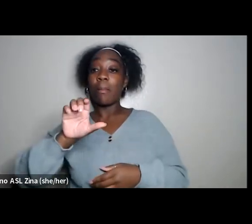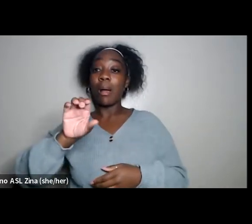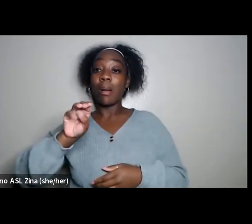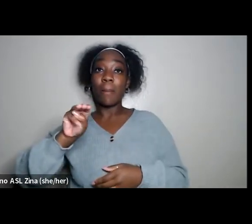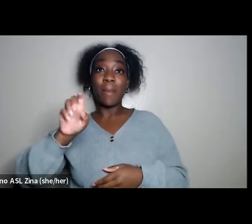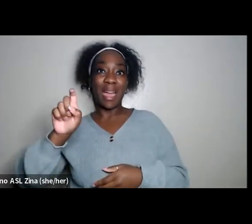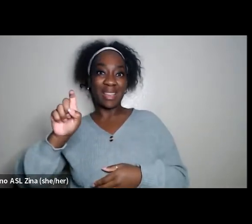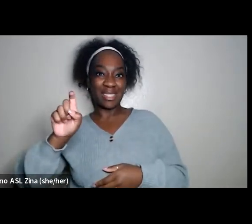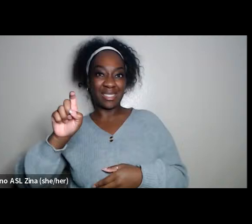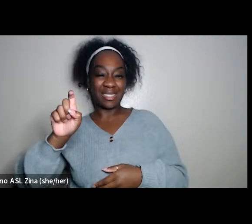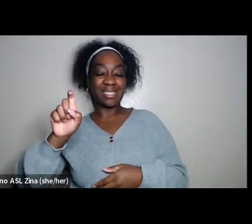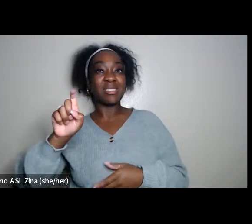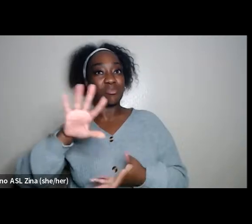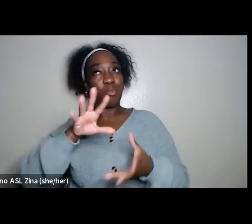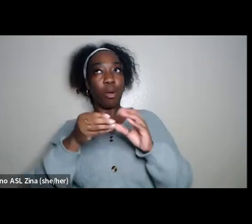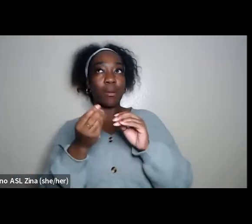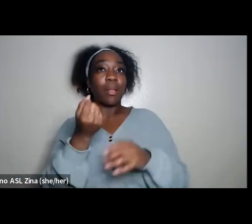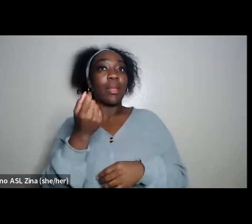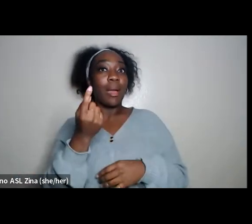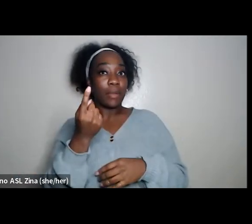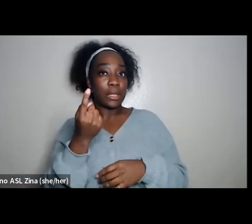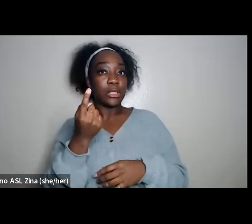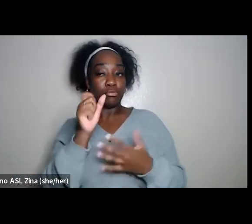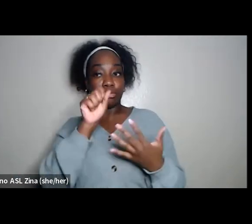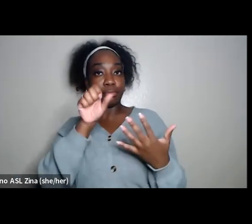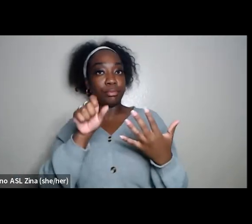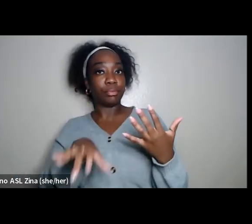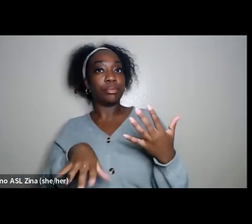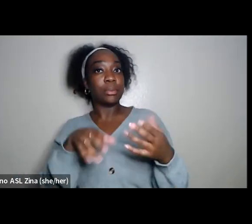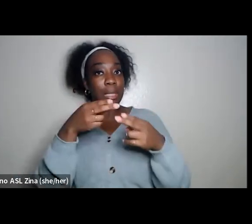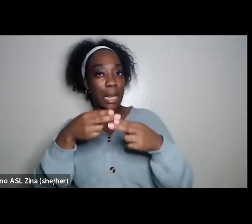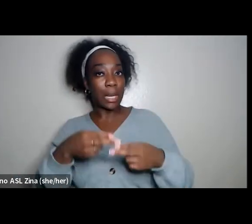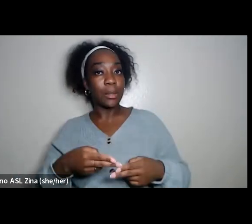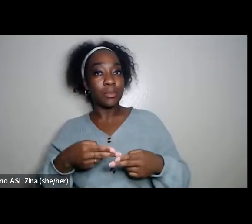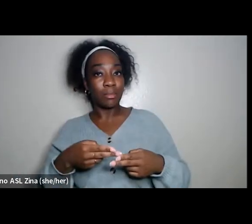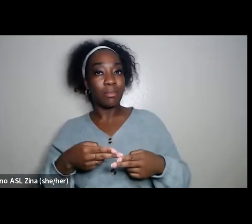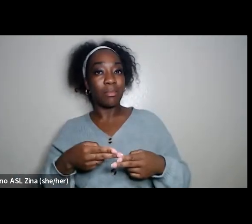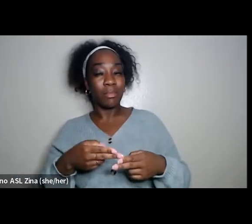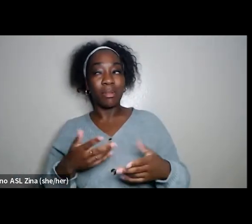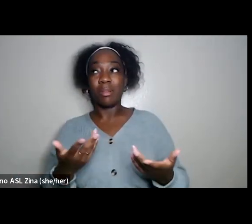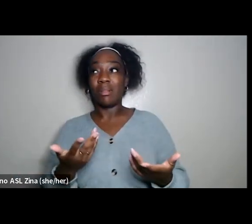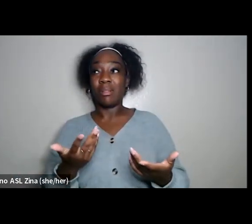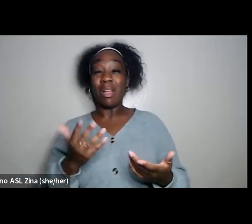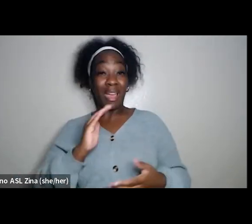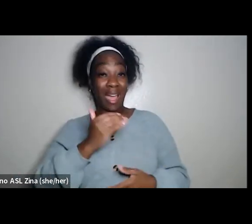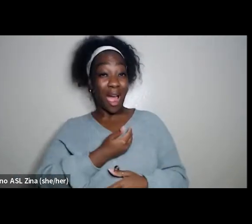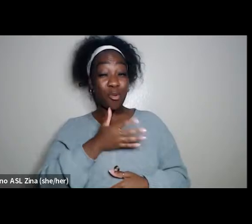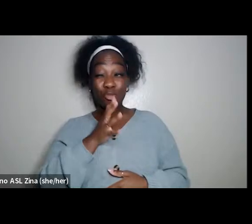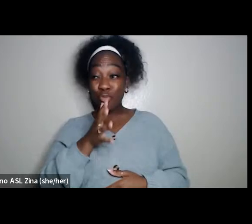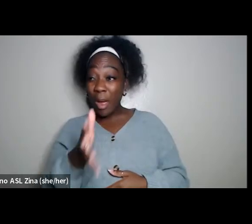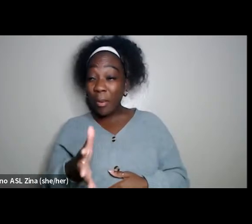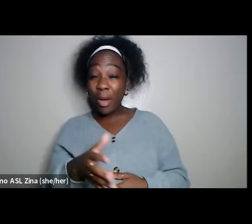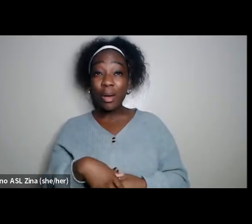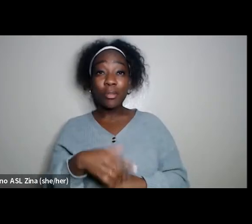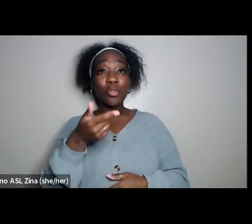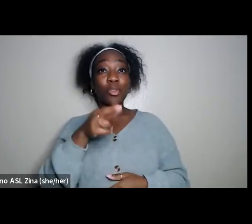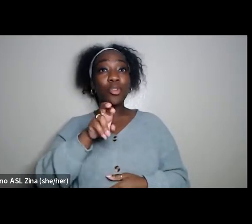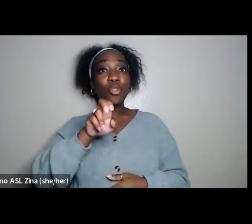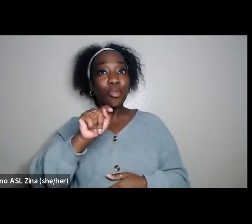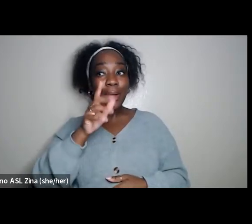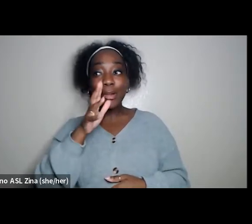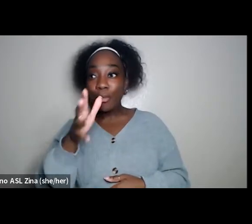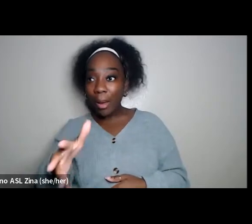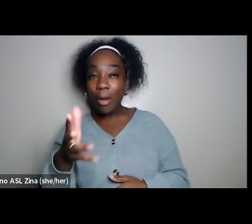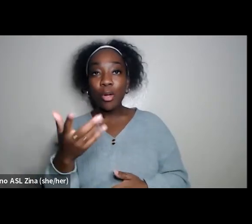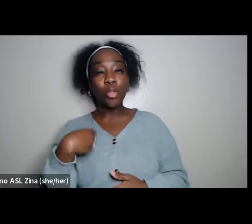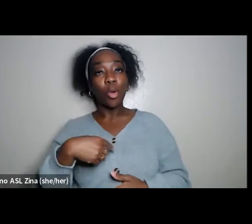Malik El-Shabazz, right? When we say our own grandmothers and great-grandmothers' names,